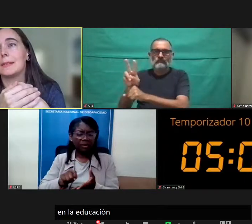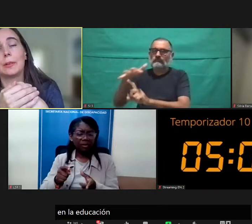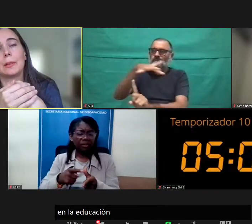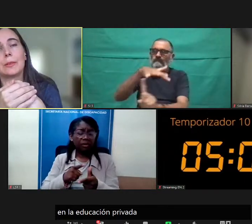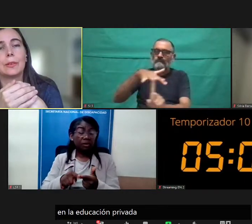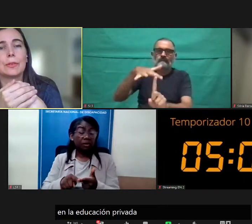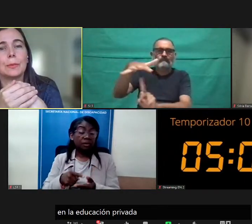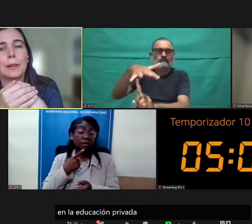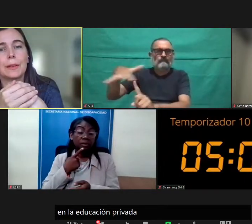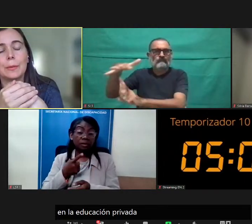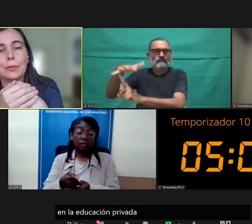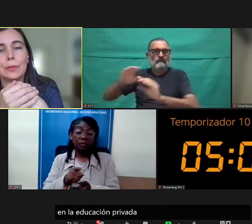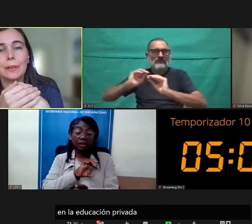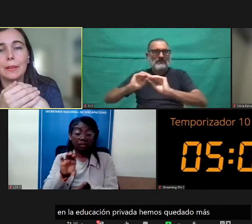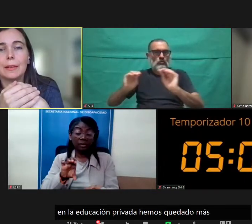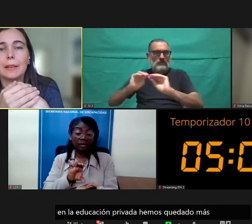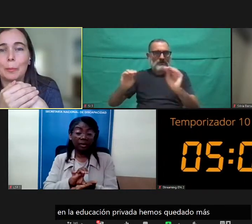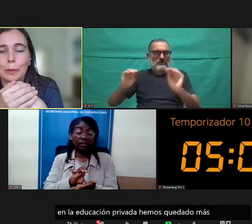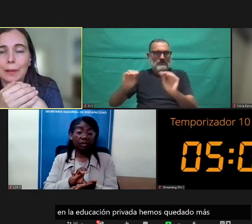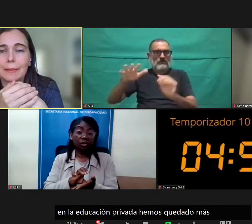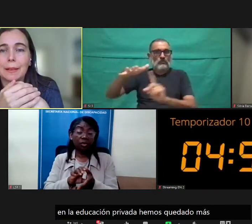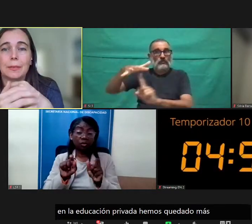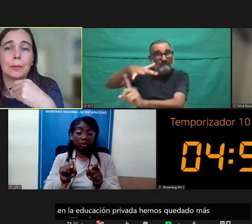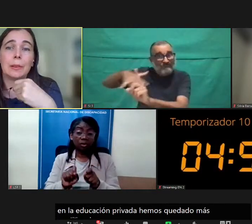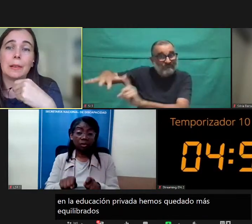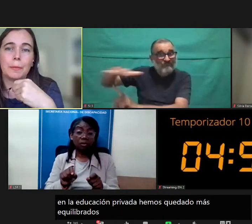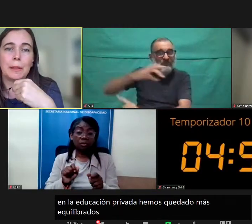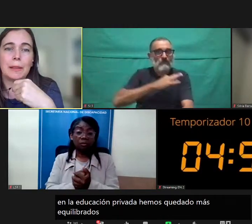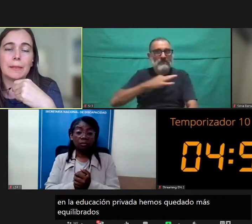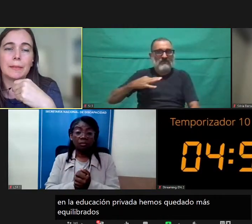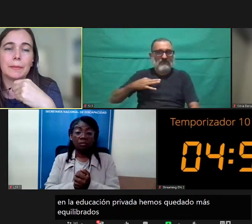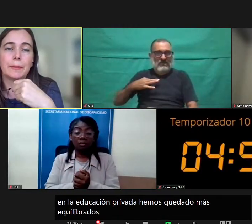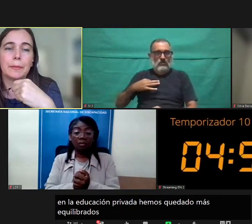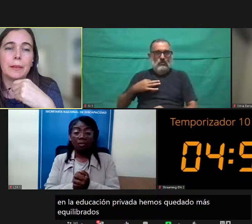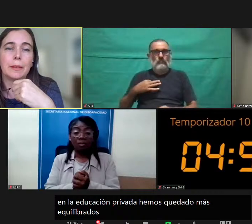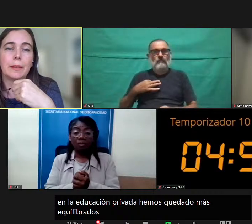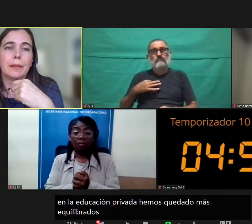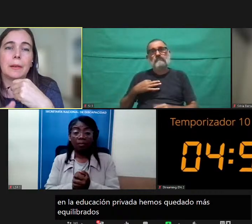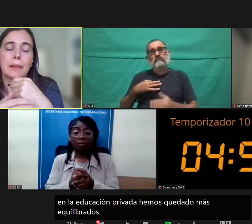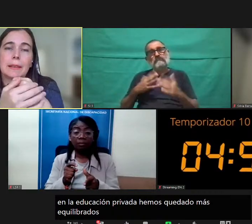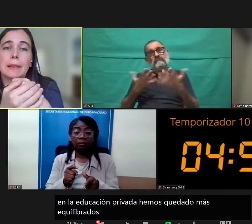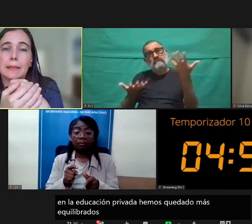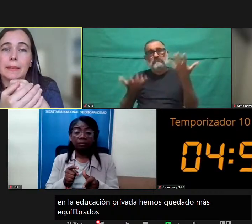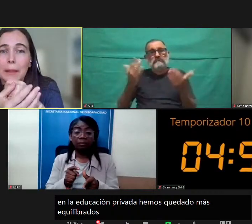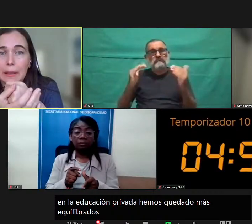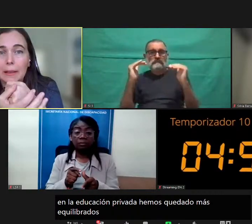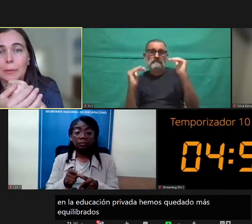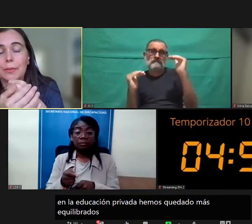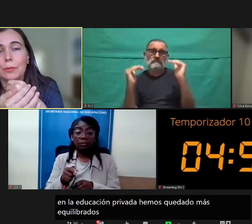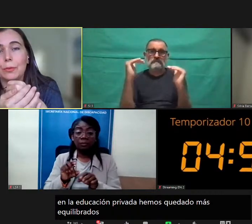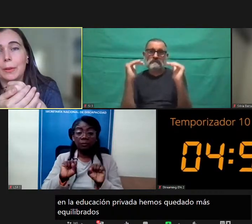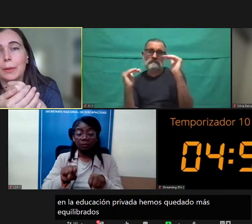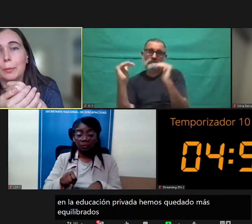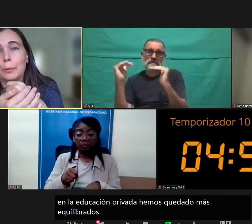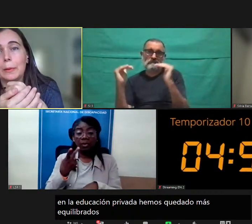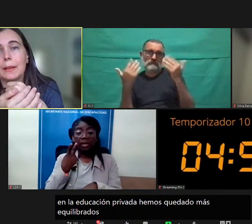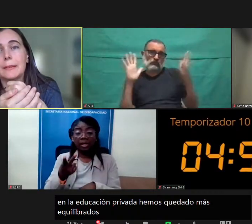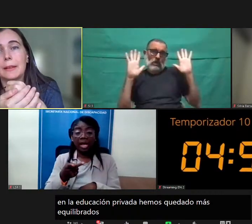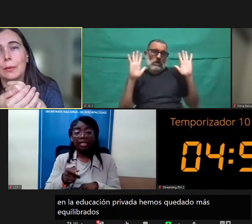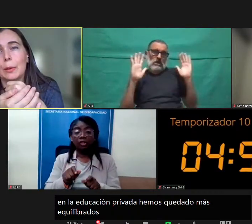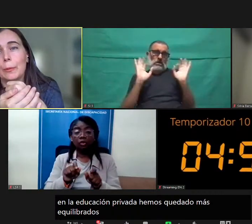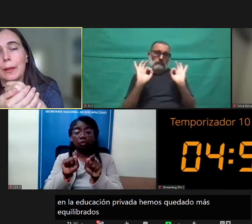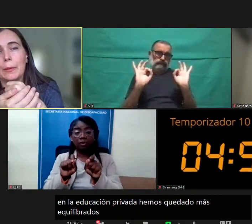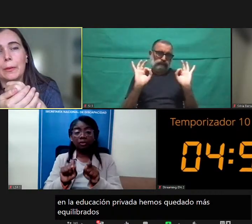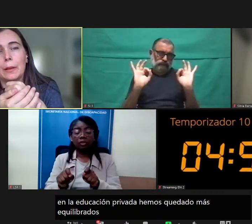inclusion is more up to the discretion of private schools and the power of families in